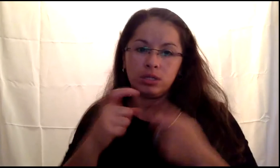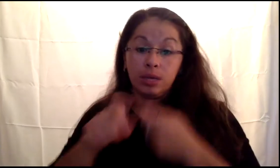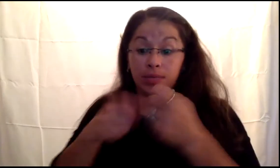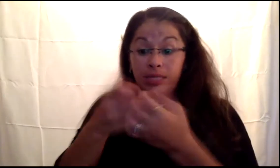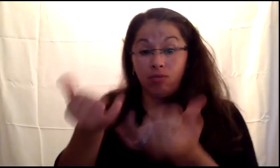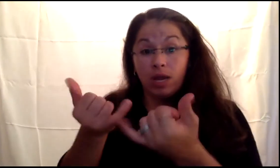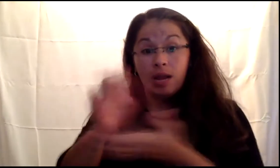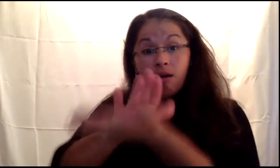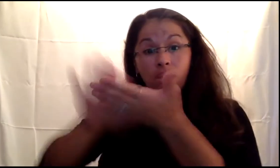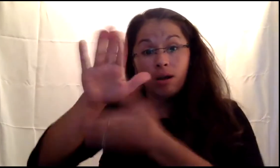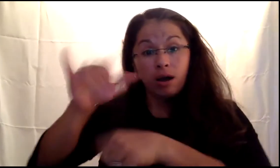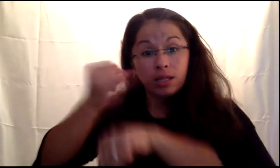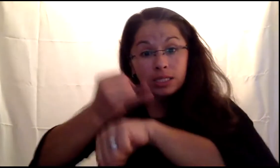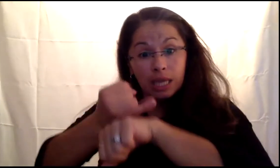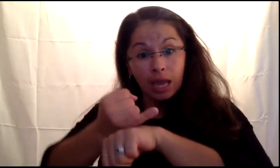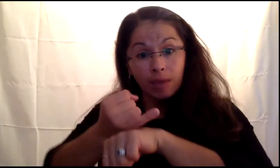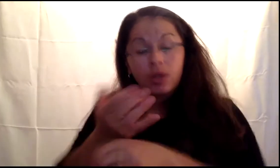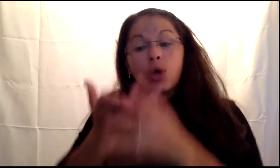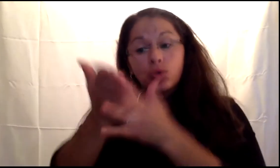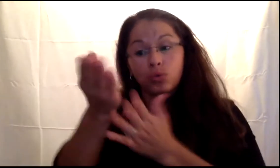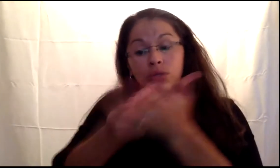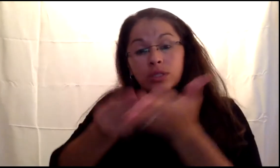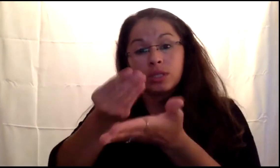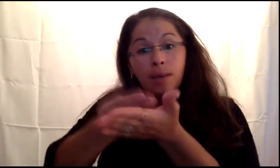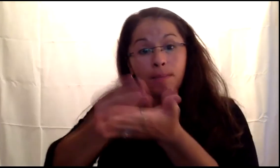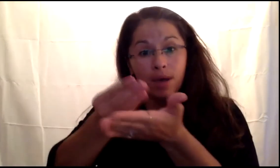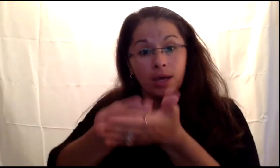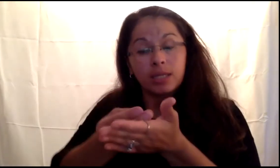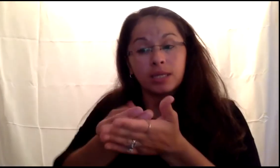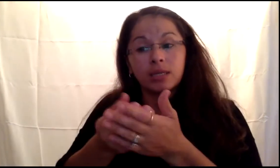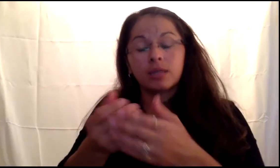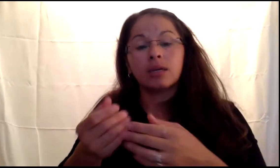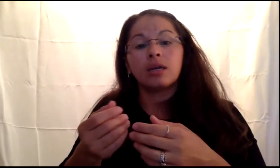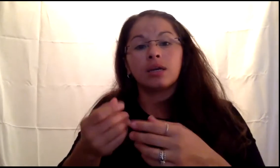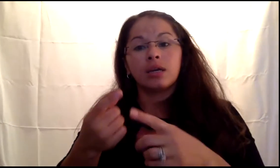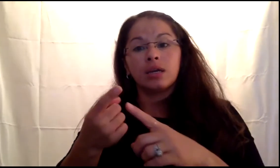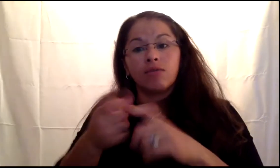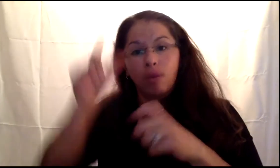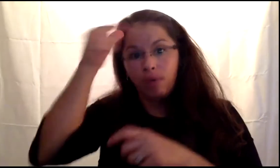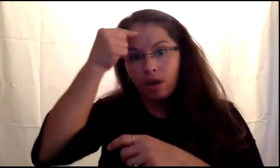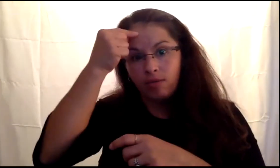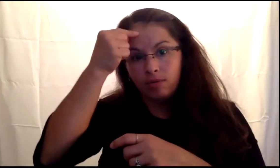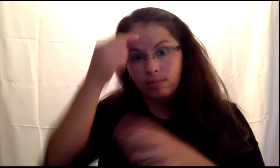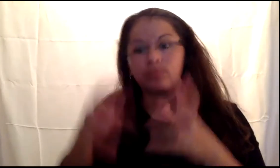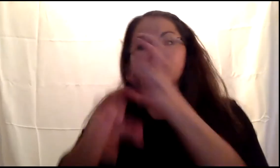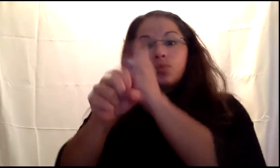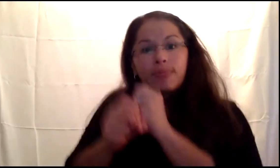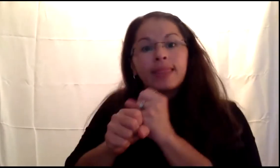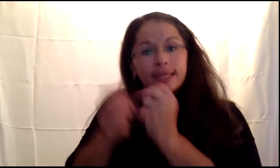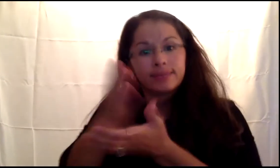through part of the funding that the stimulus had, received some, through the CARE Act, received some funding for either